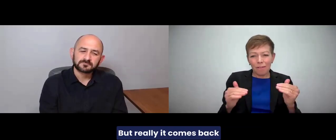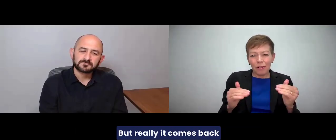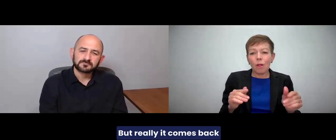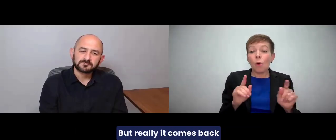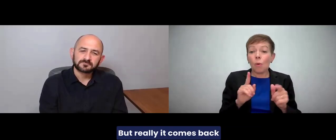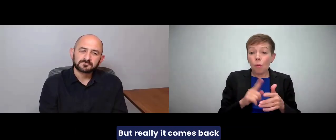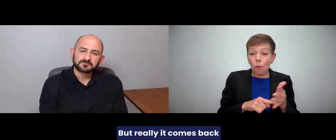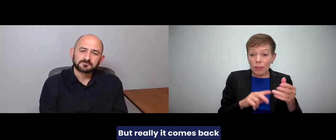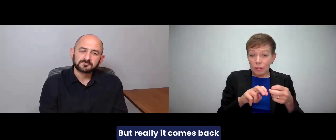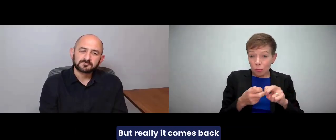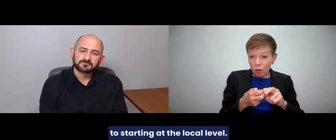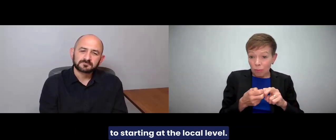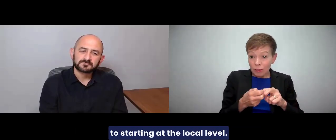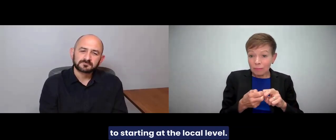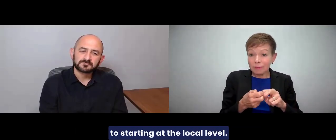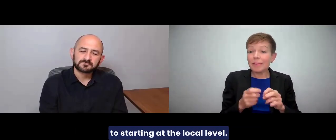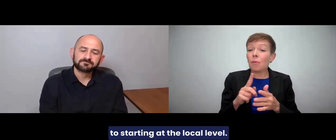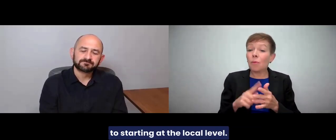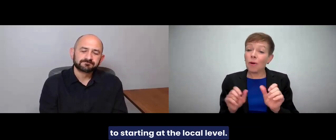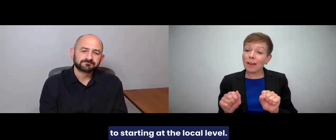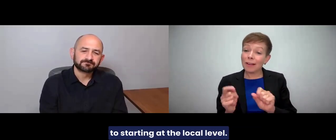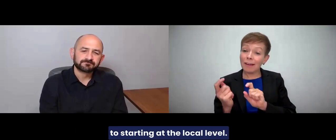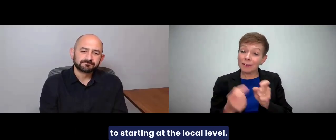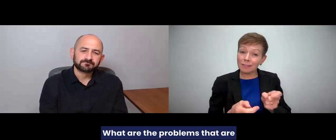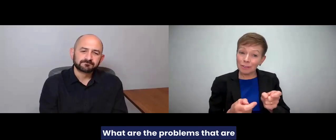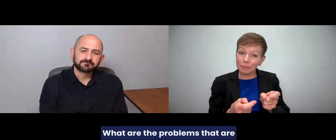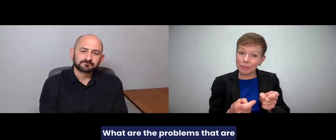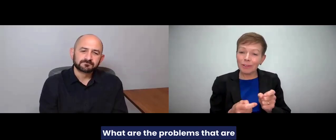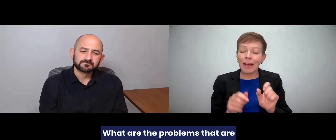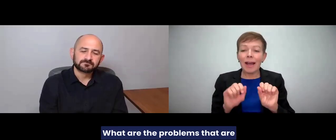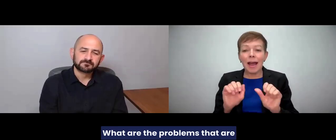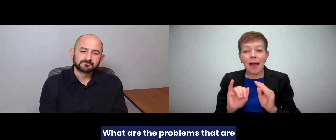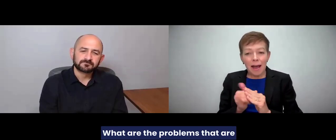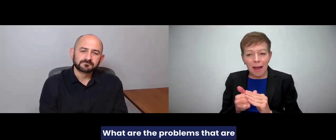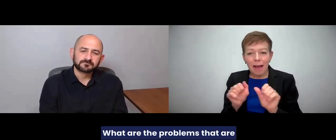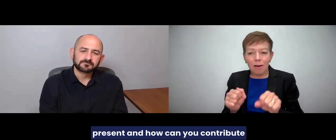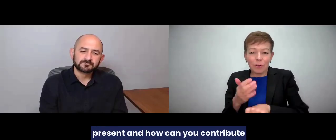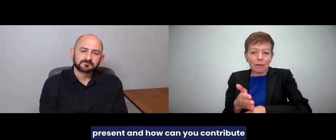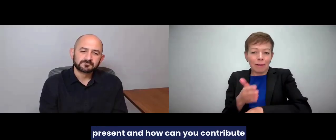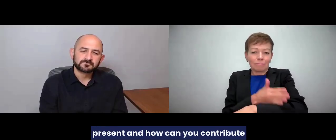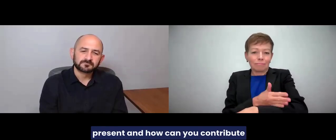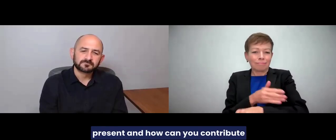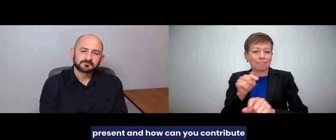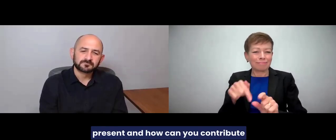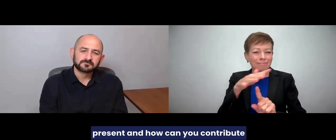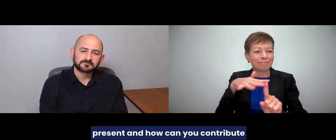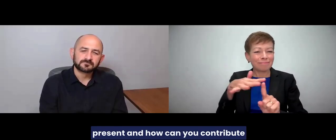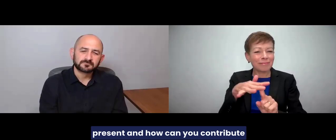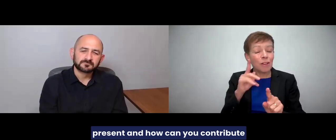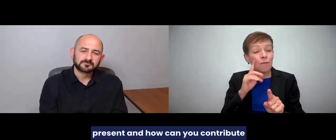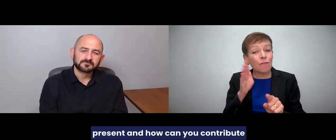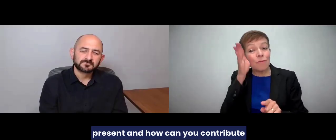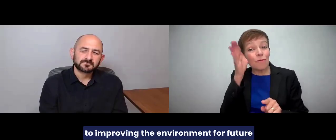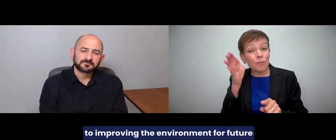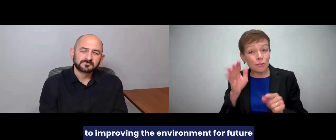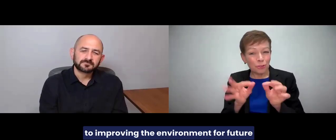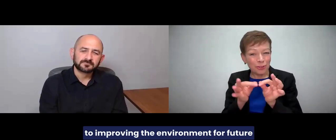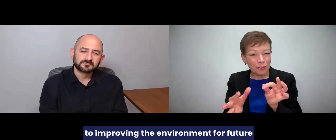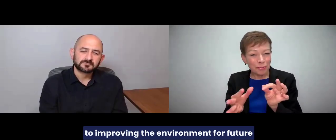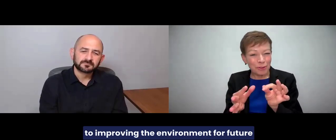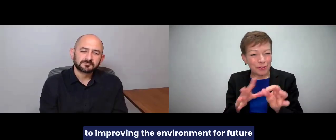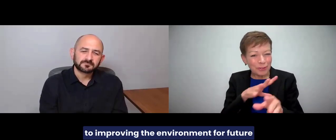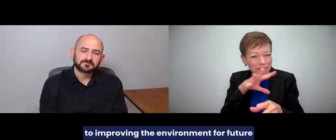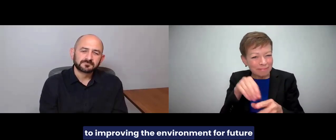but really it comes back to starting at the local level. What are the problems that are present and how can you contribute